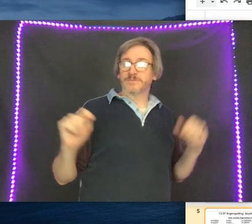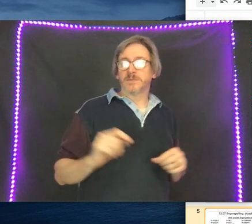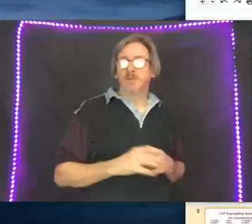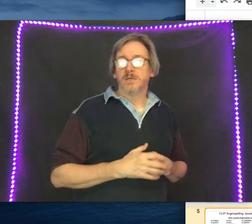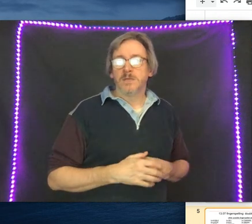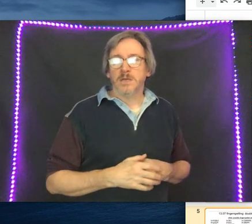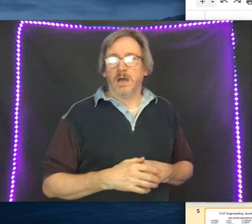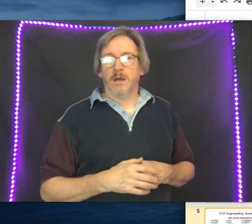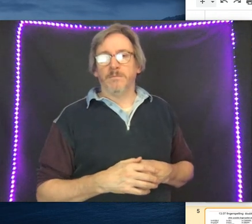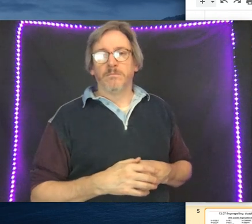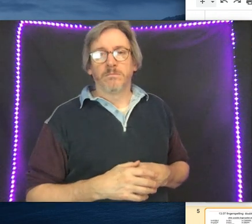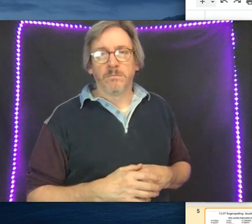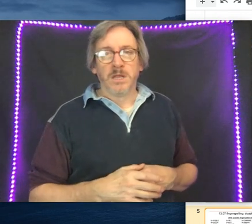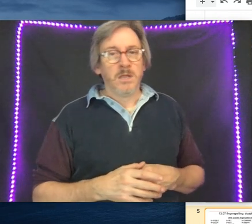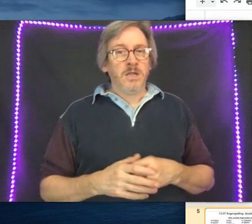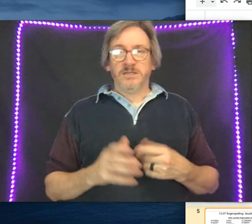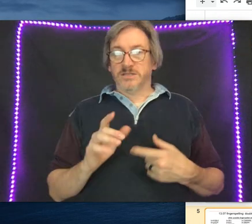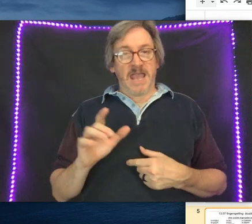birds.